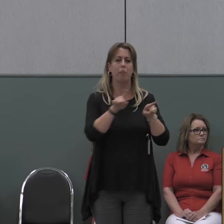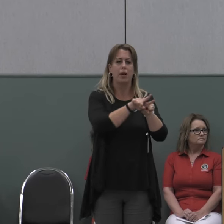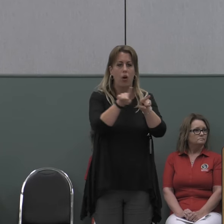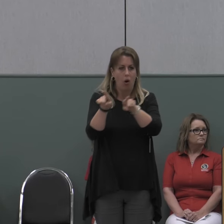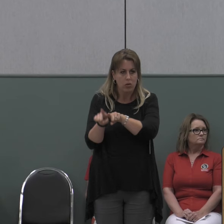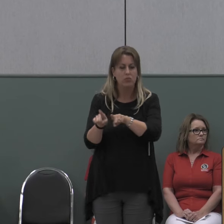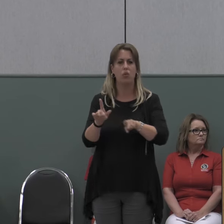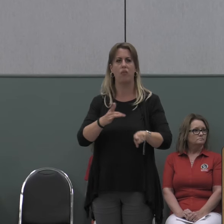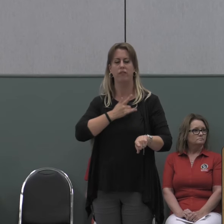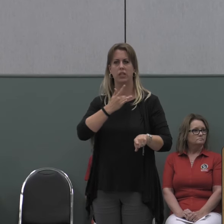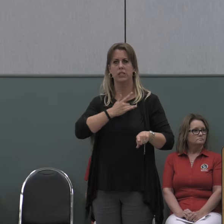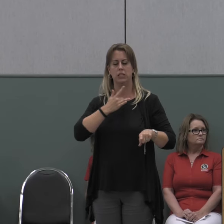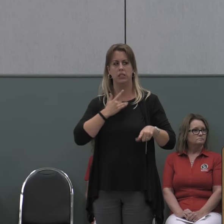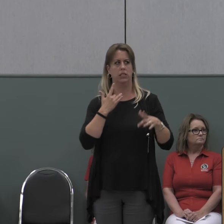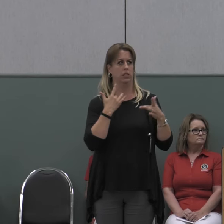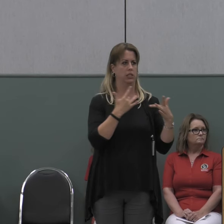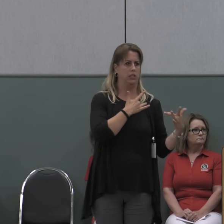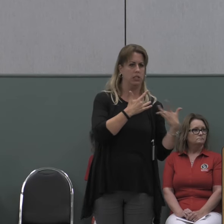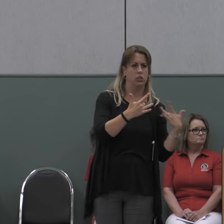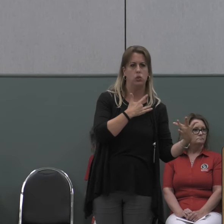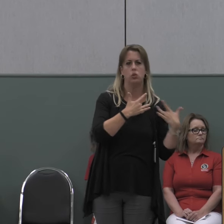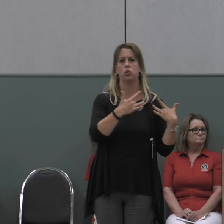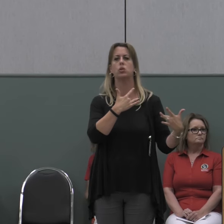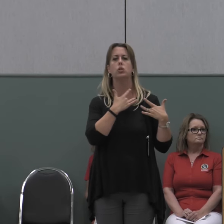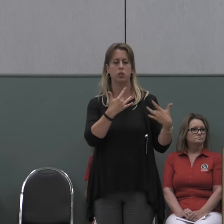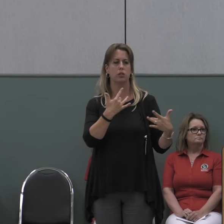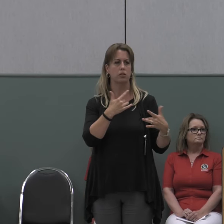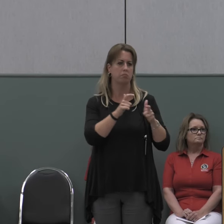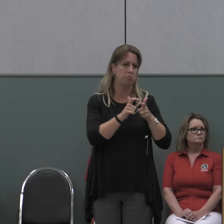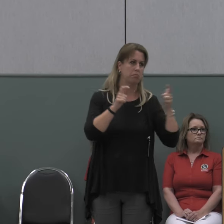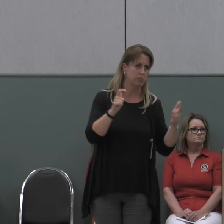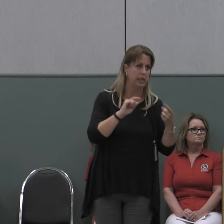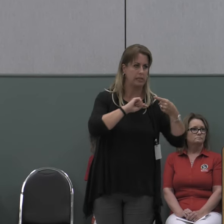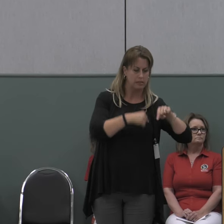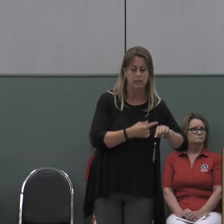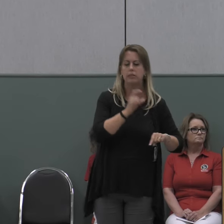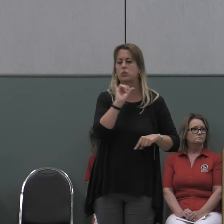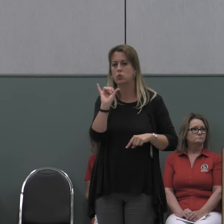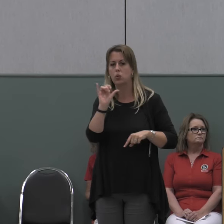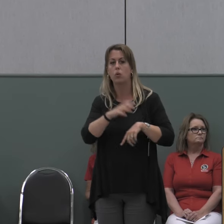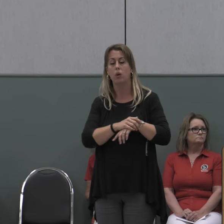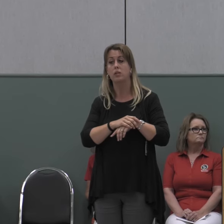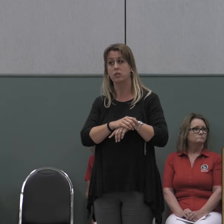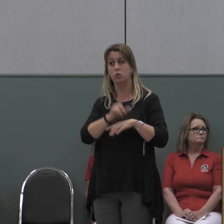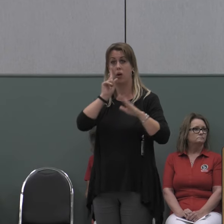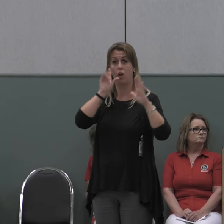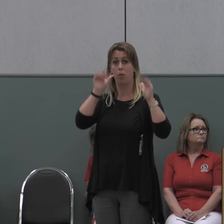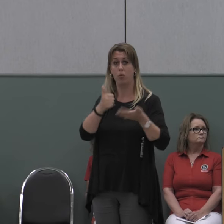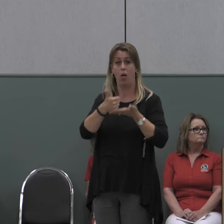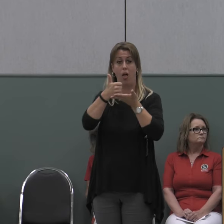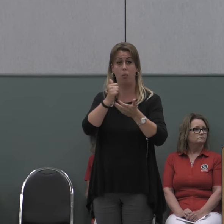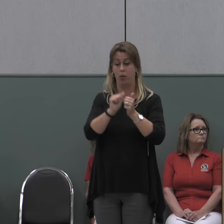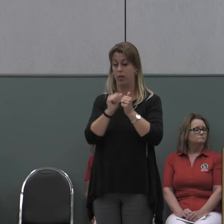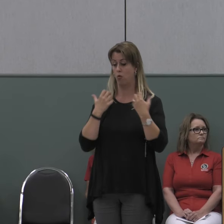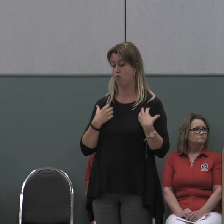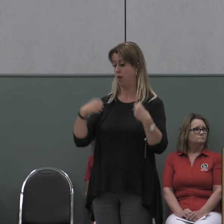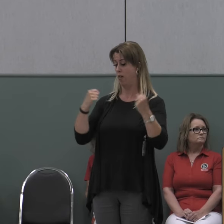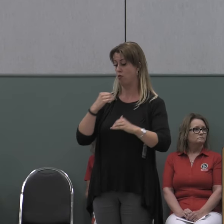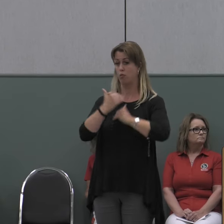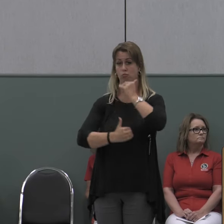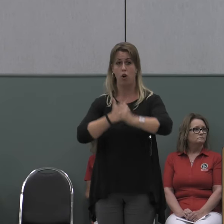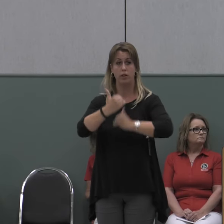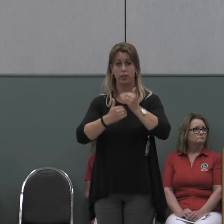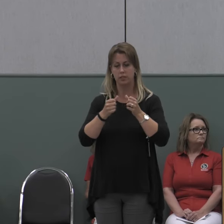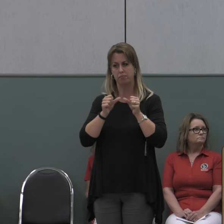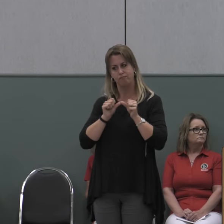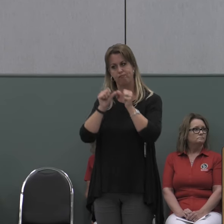take advantage of that. Talk if you need to. That assists with the recovery process of getting through this and moving on. I wanted to say it's an